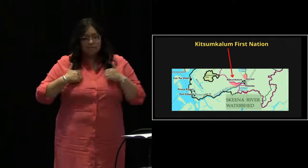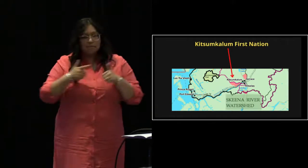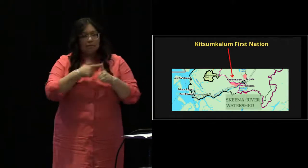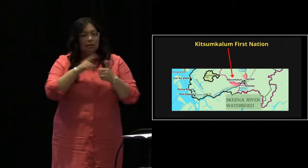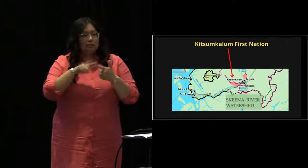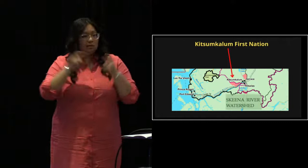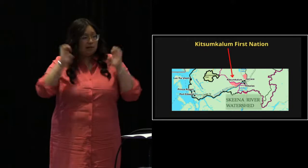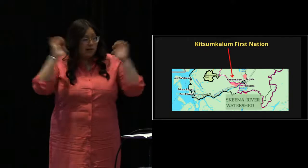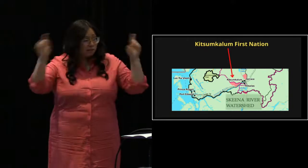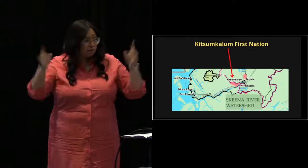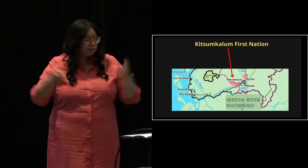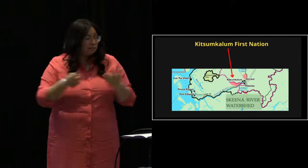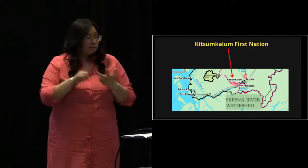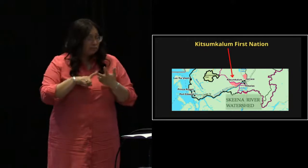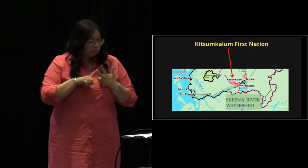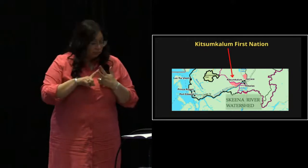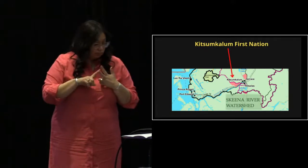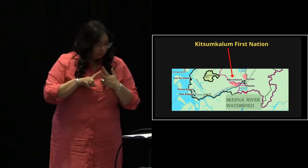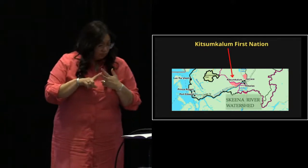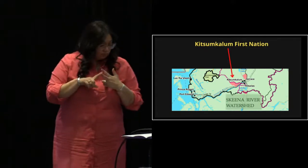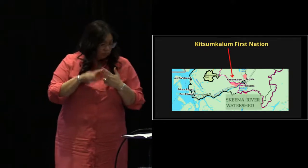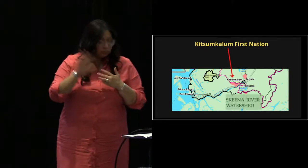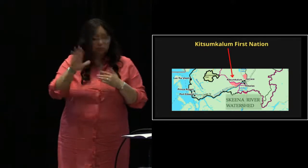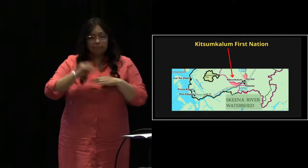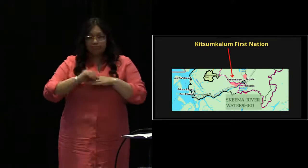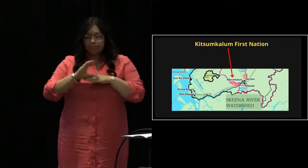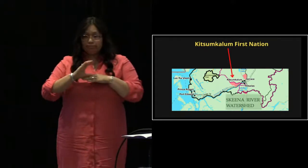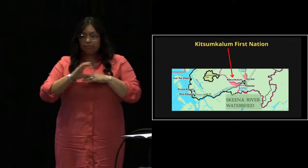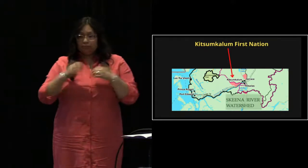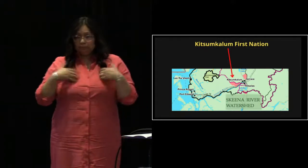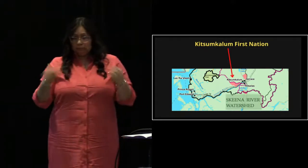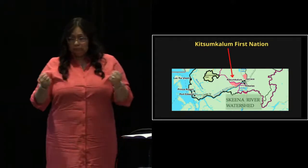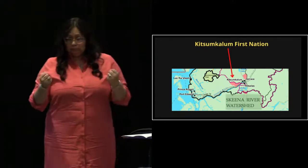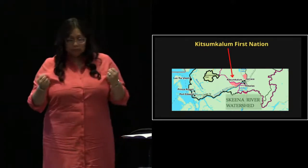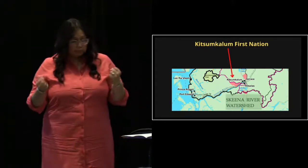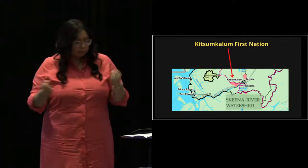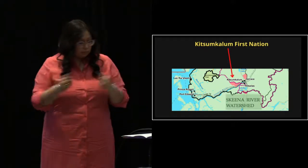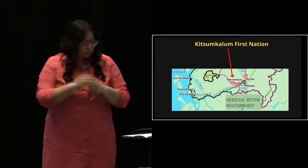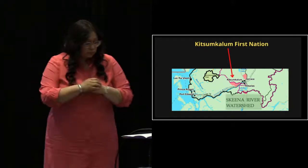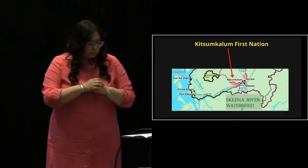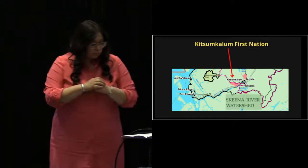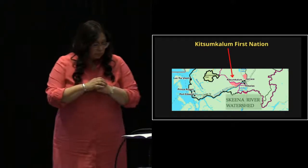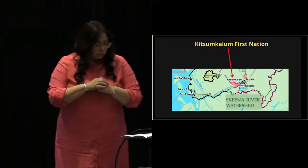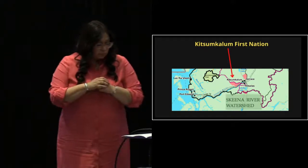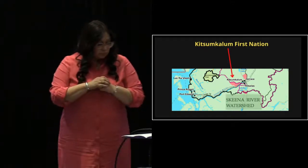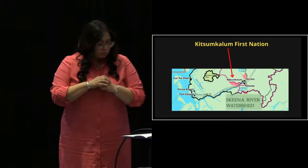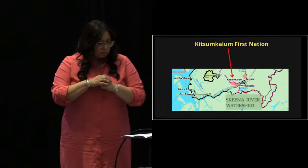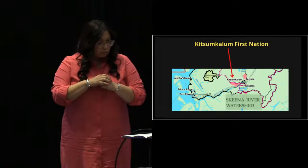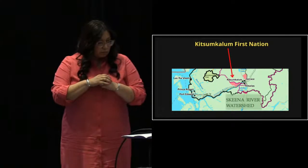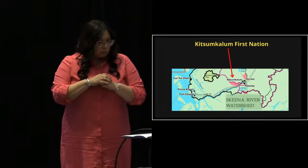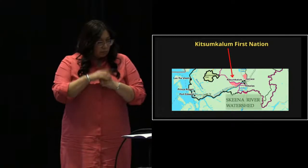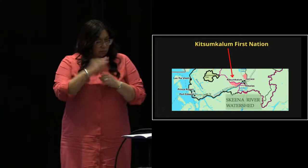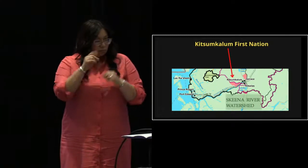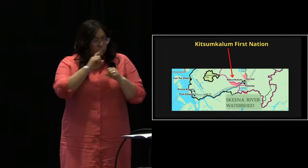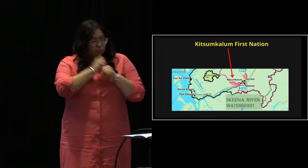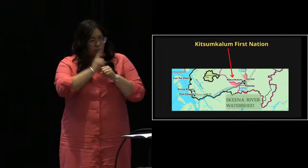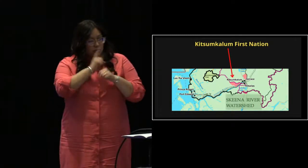face discrimination, and I think about their rights to access communication, education,